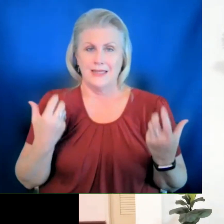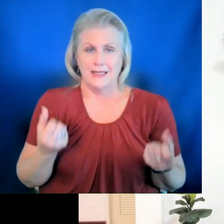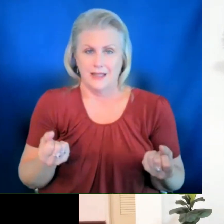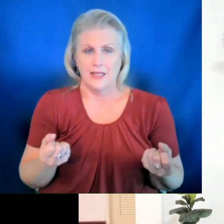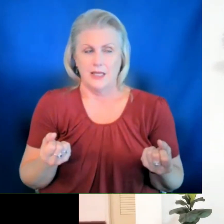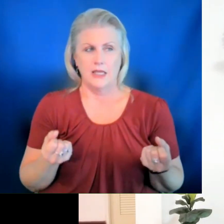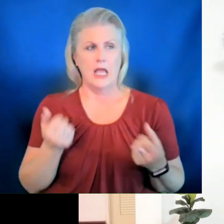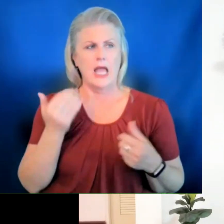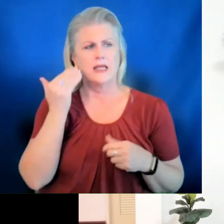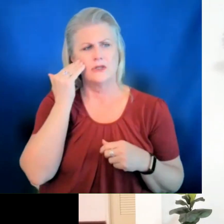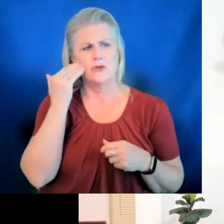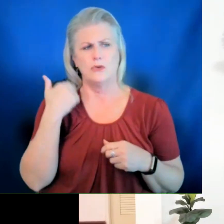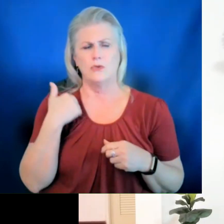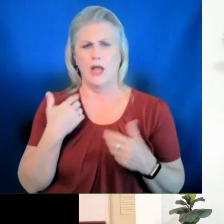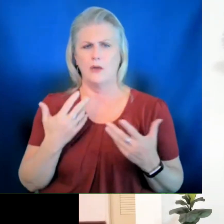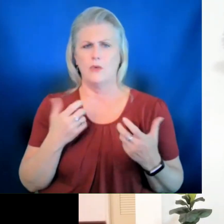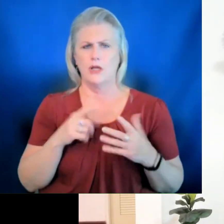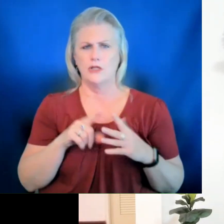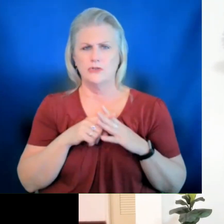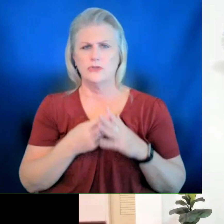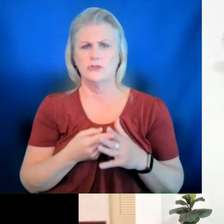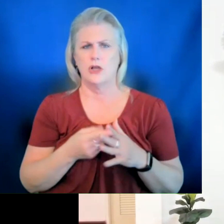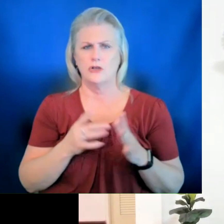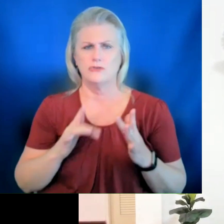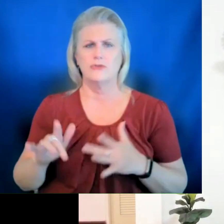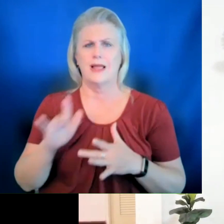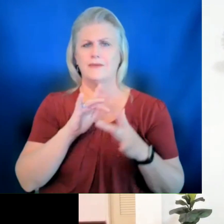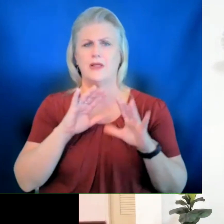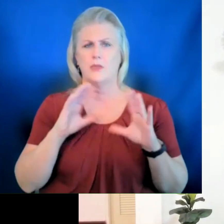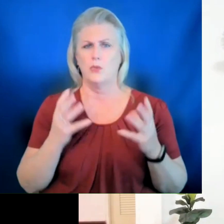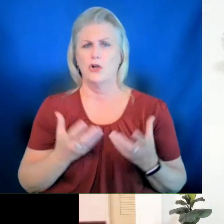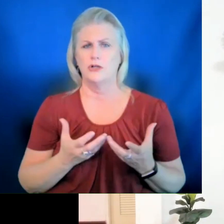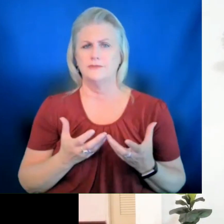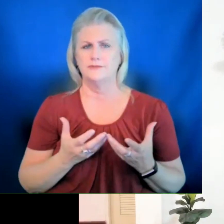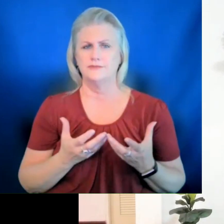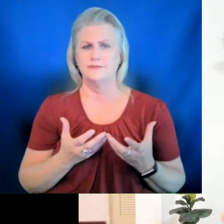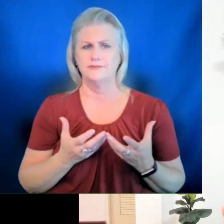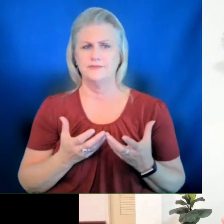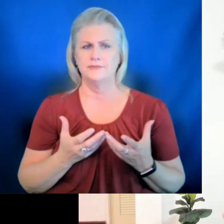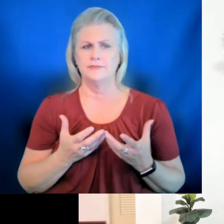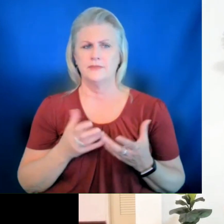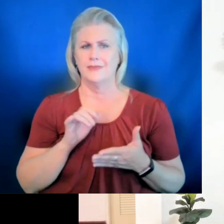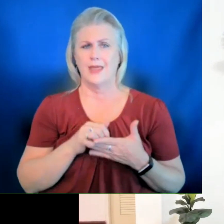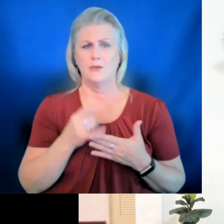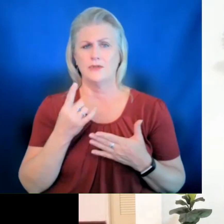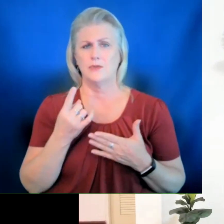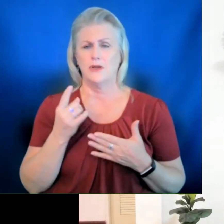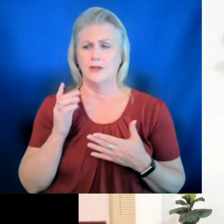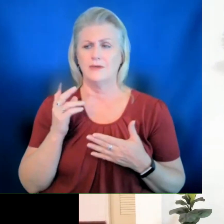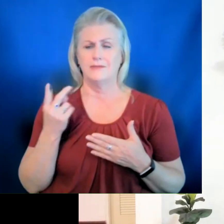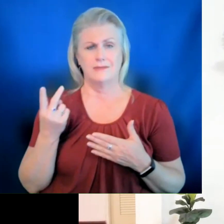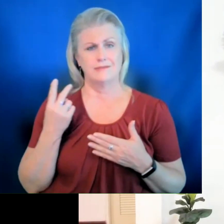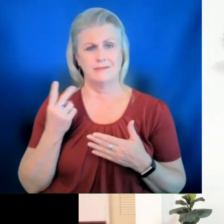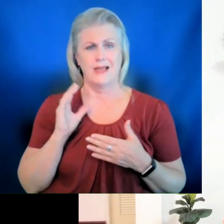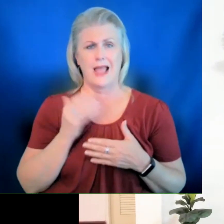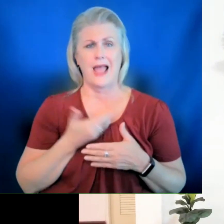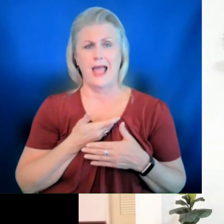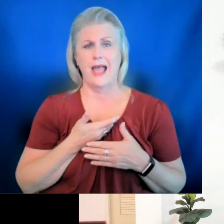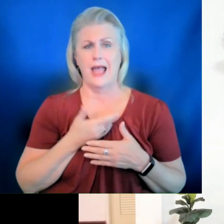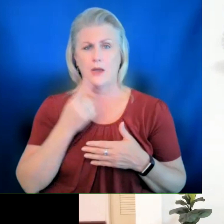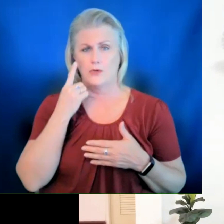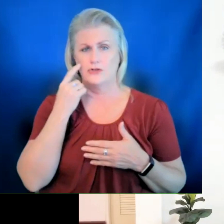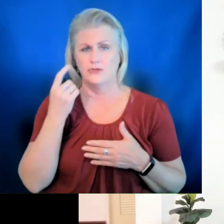healing. And I knew I wanted to start traveling the world because that was one of